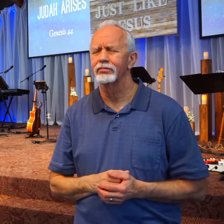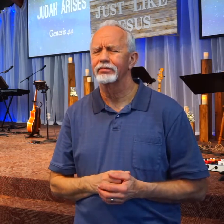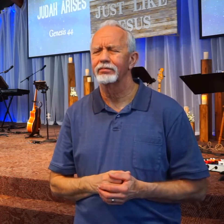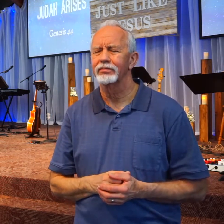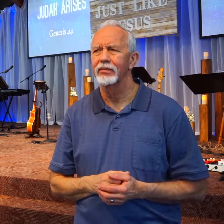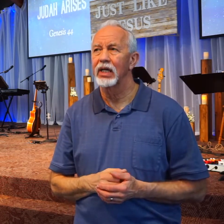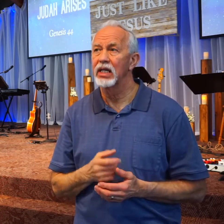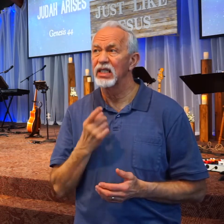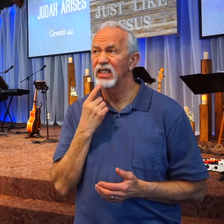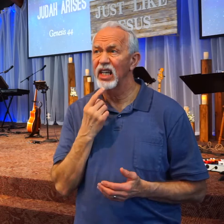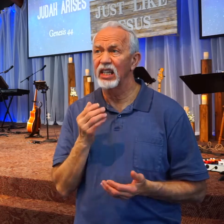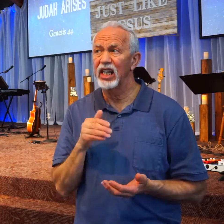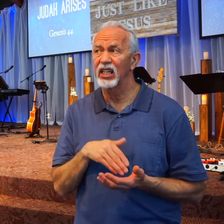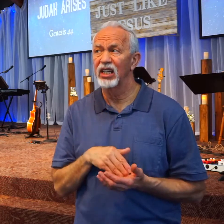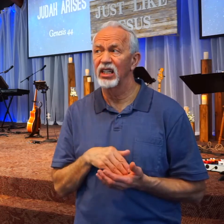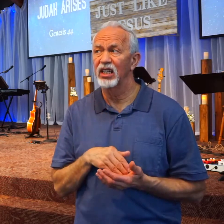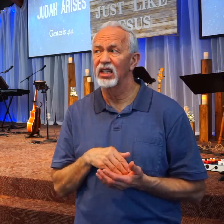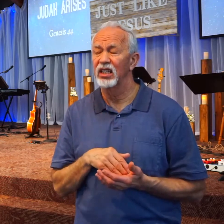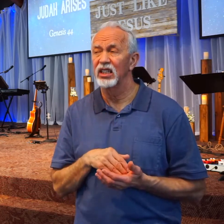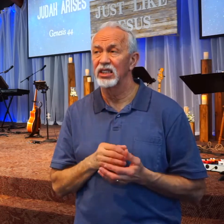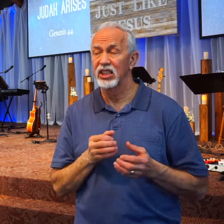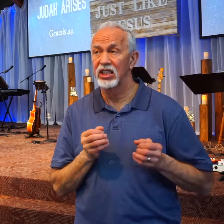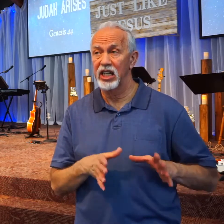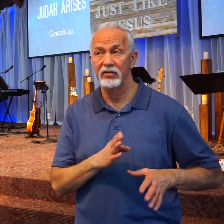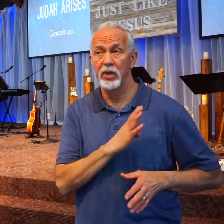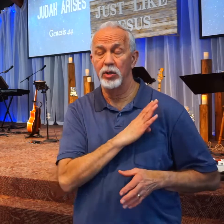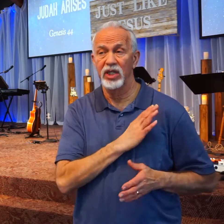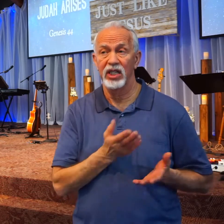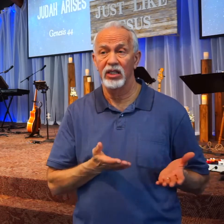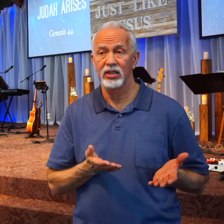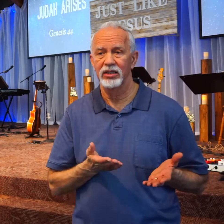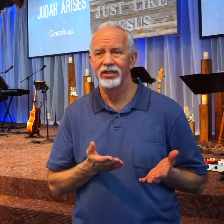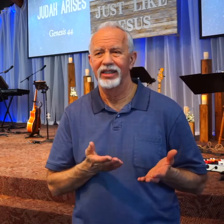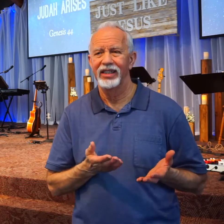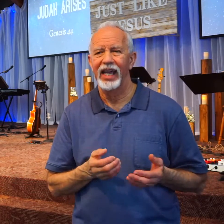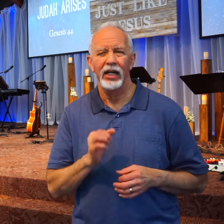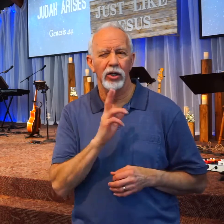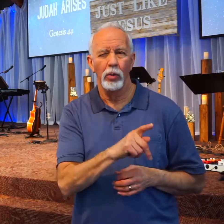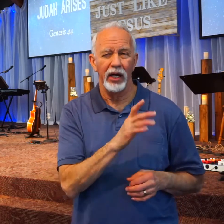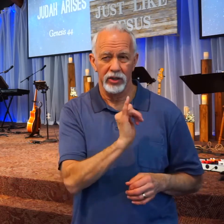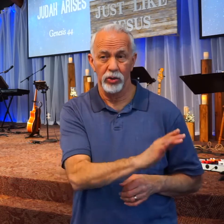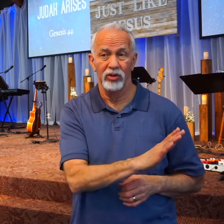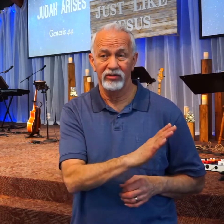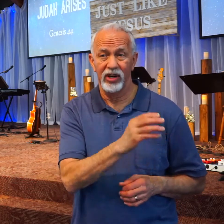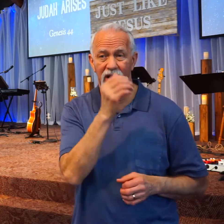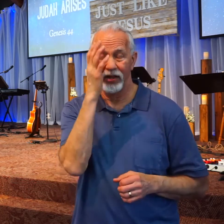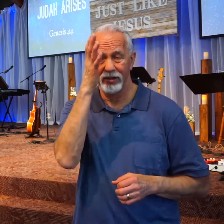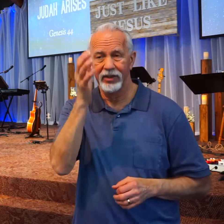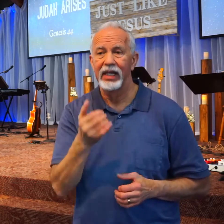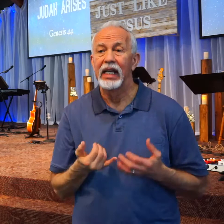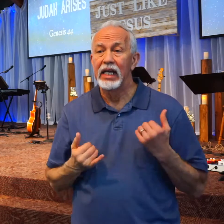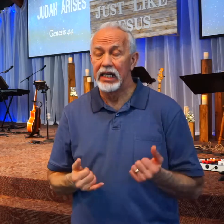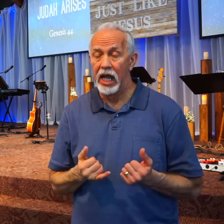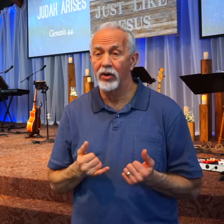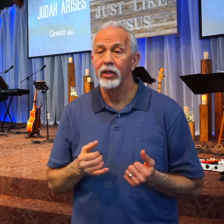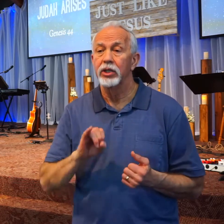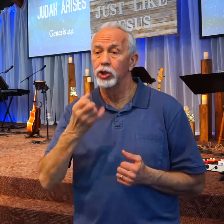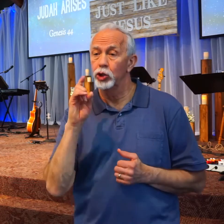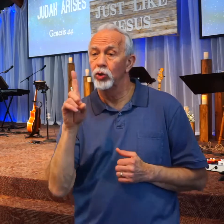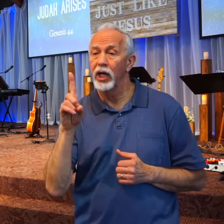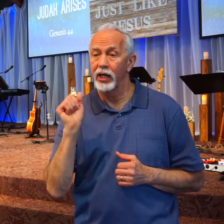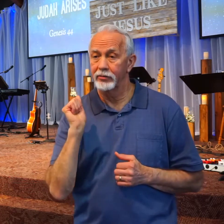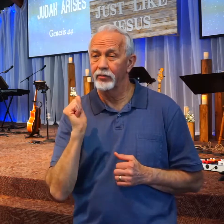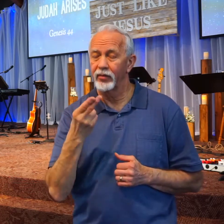again. Just leave Benjamin and return to your father. And so now it's Judah who once